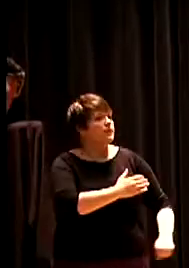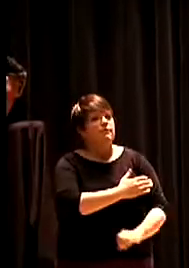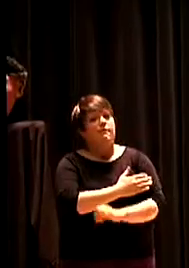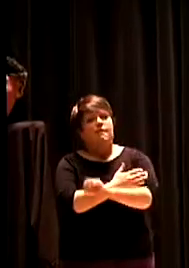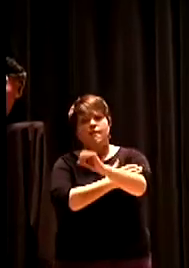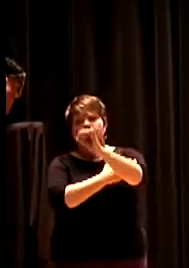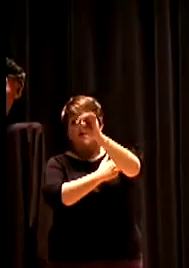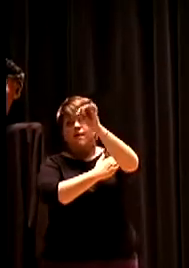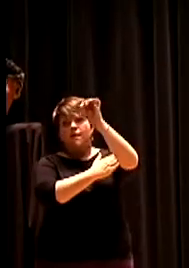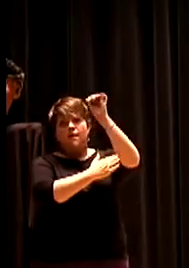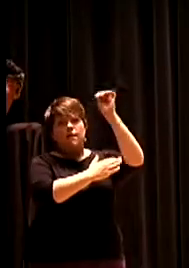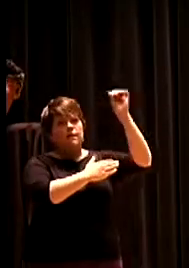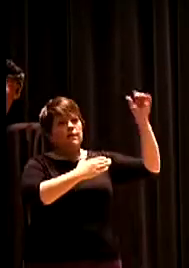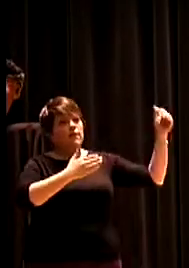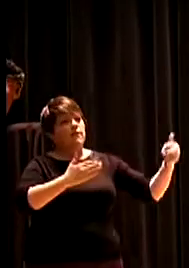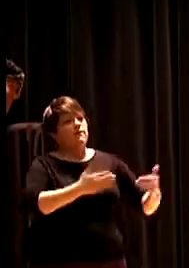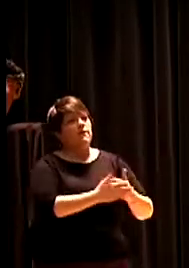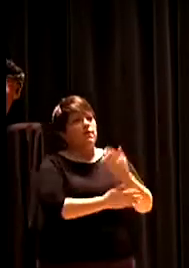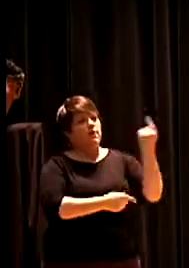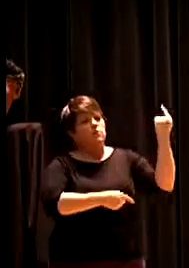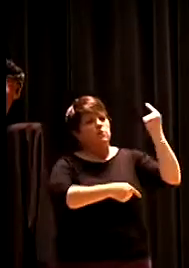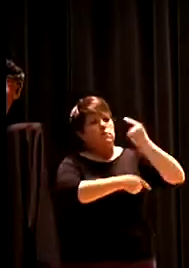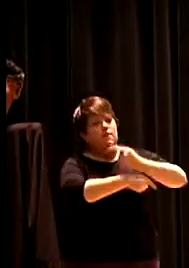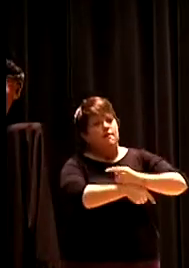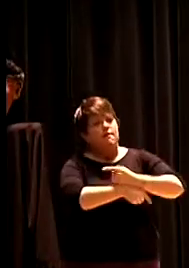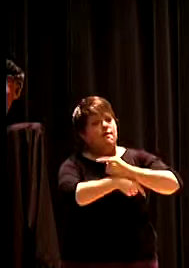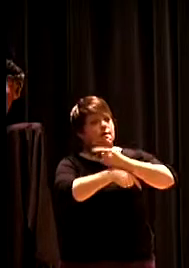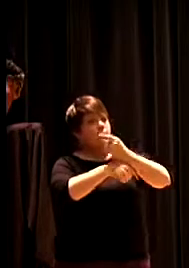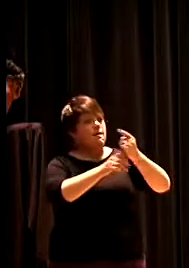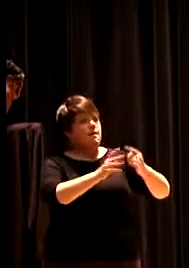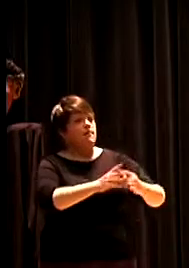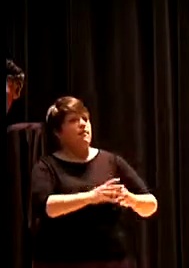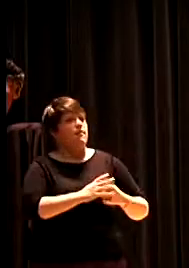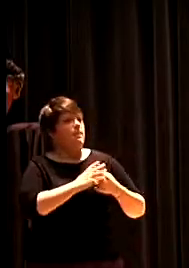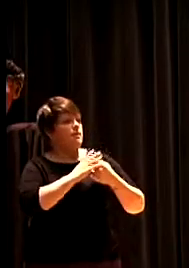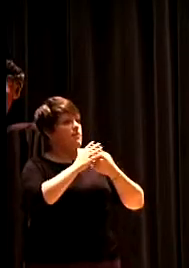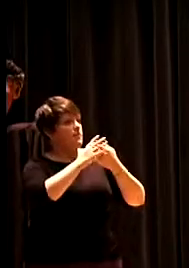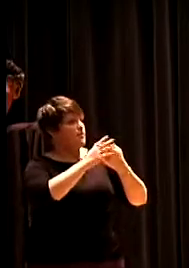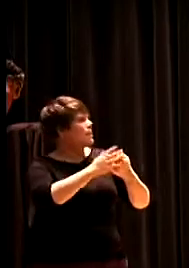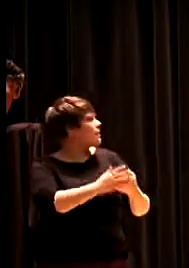rising sun of our new day